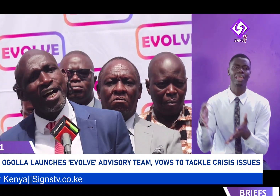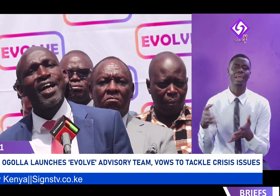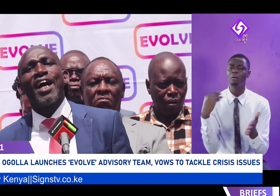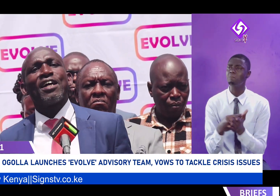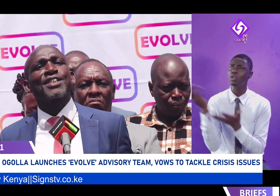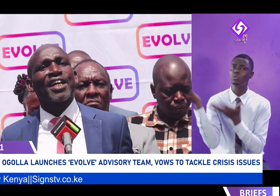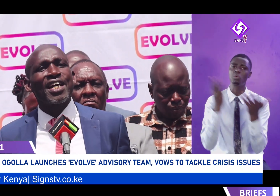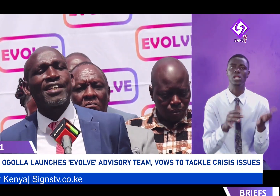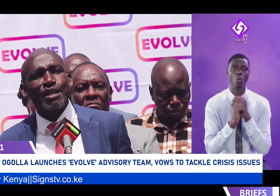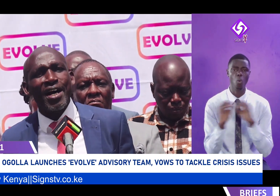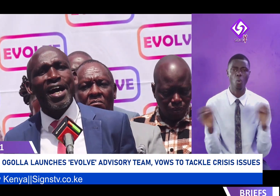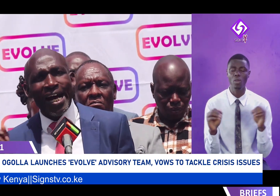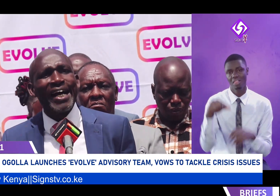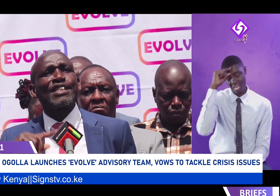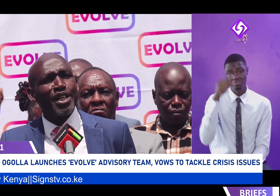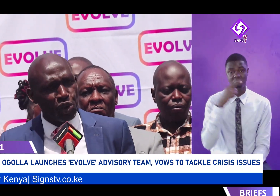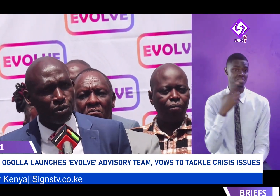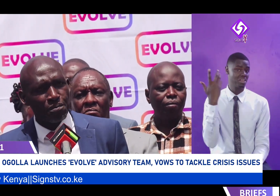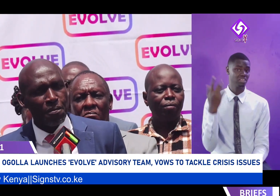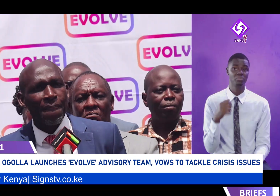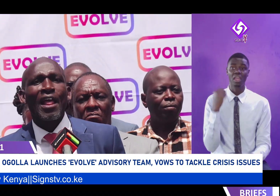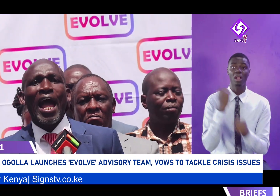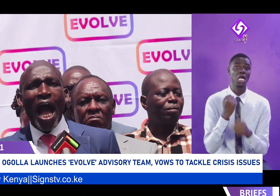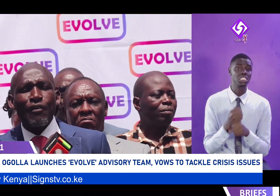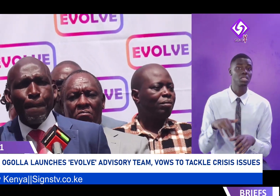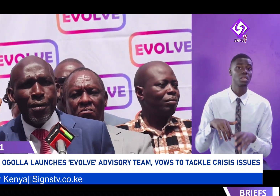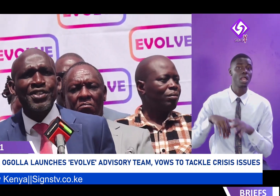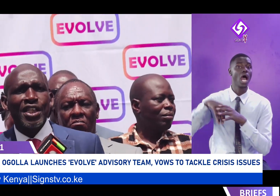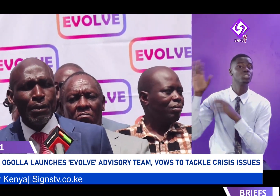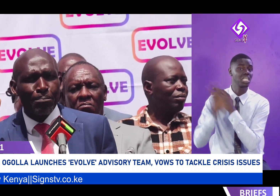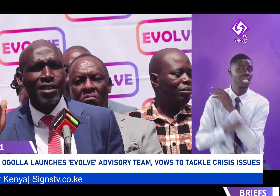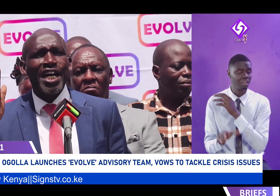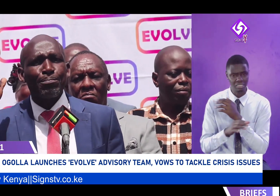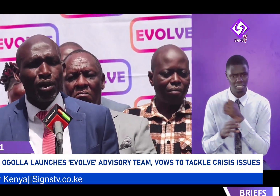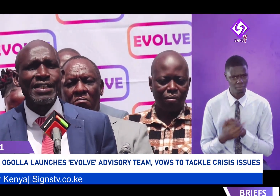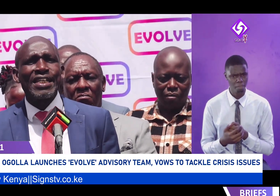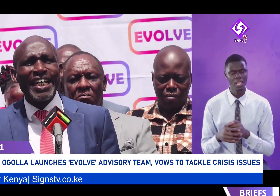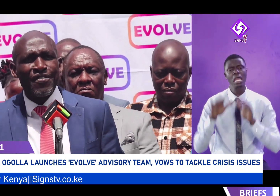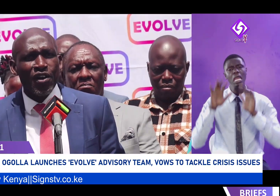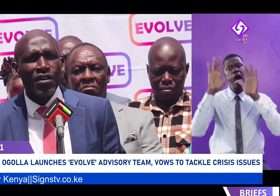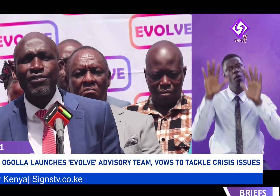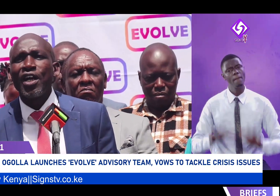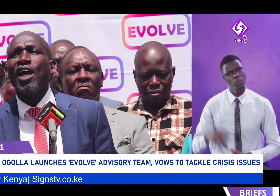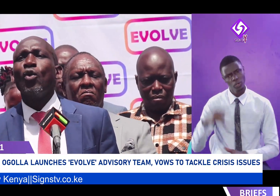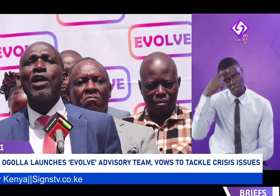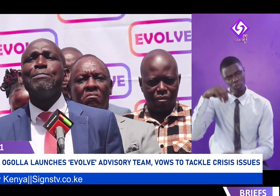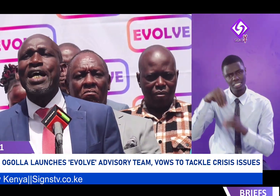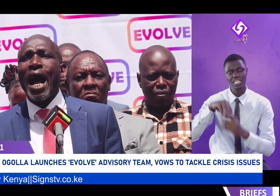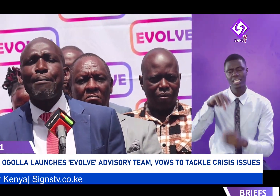kuregesha, alafu serikali nasema kazi majuu. Our most important policy in Evolve will be